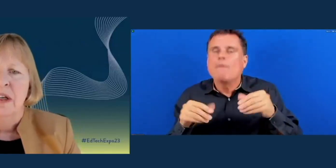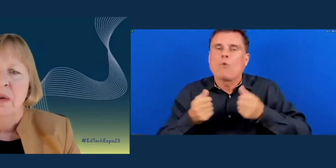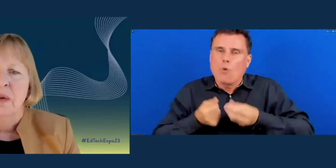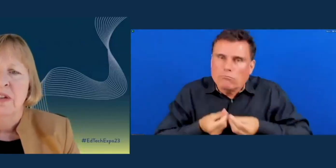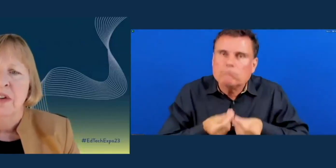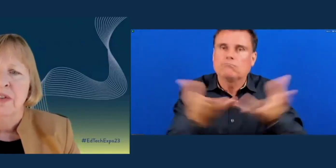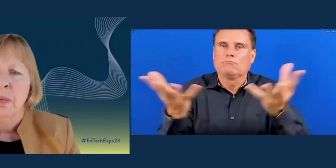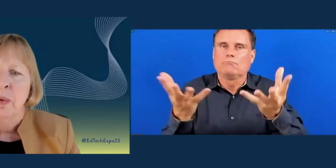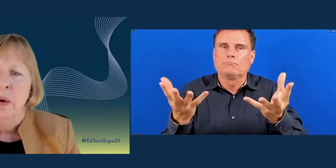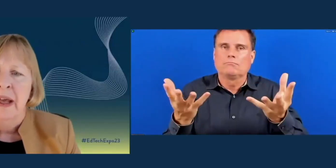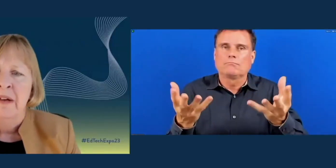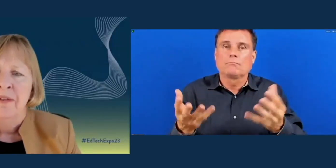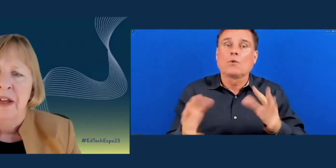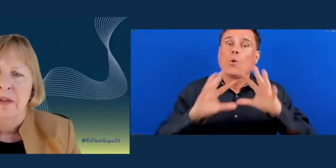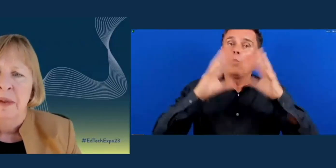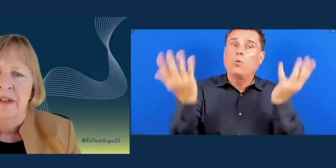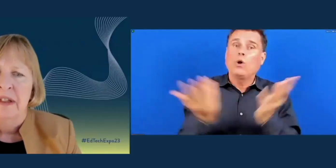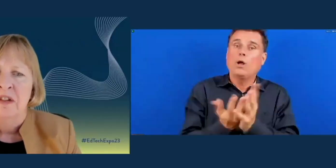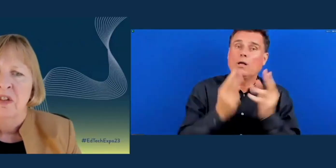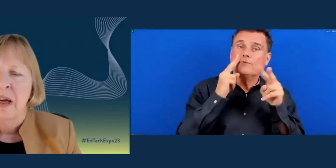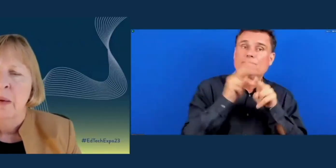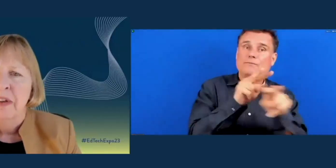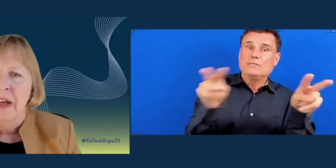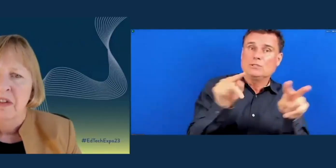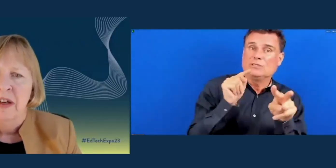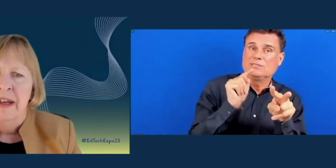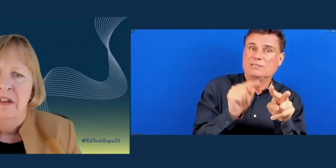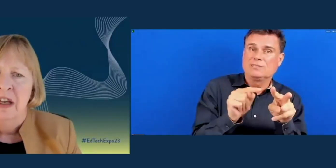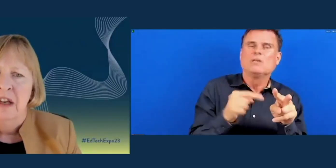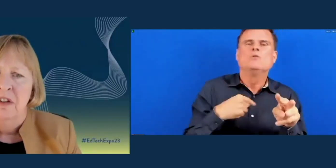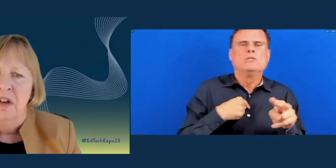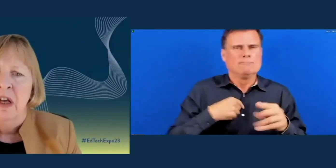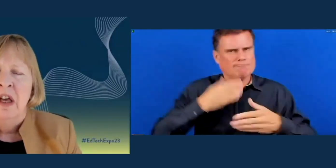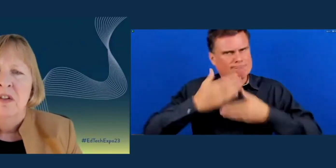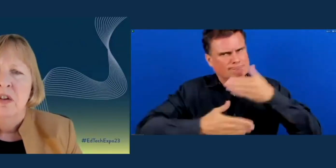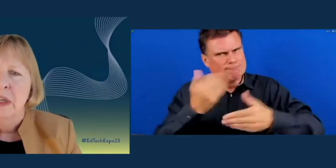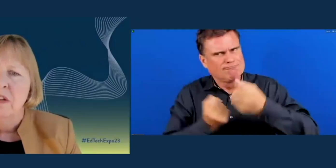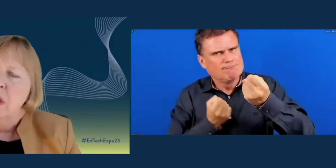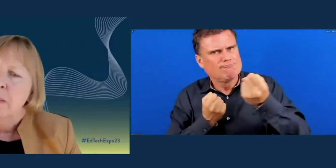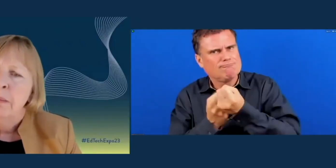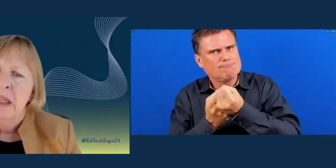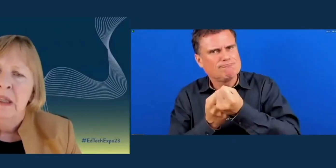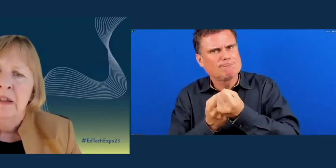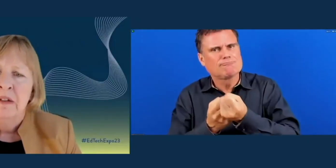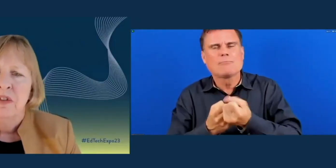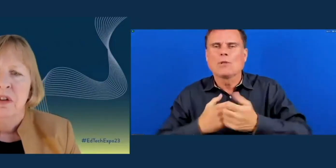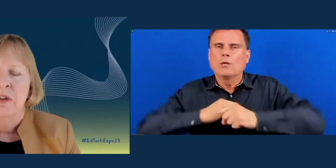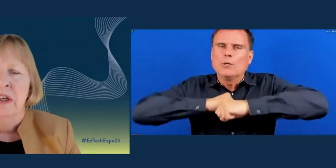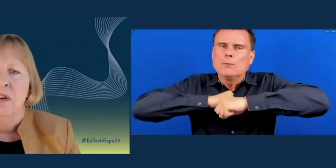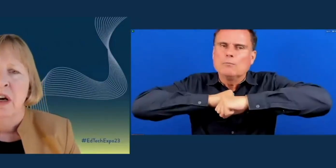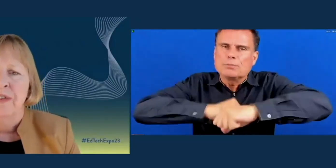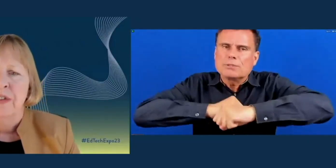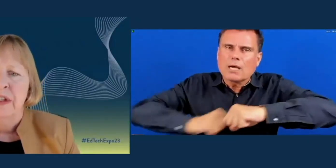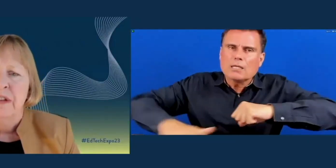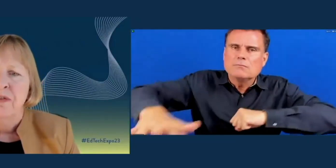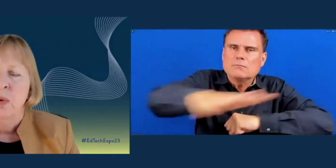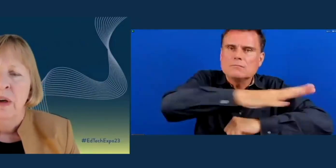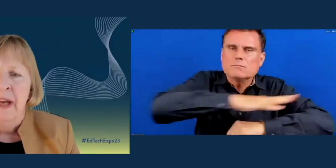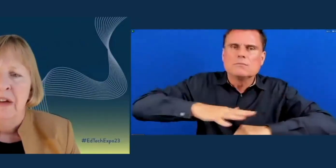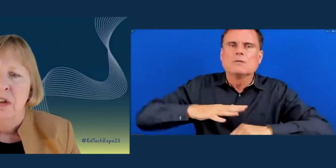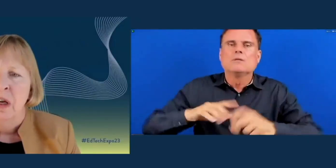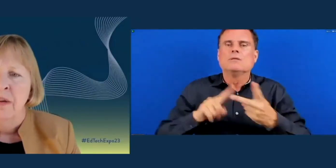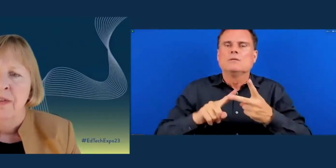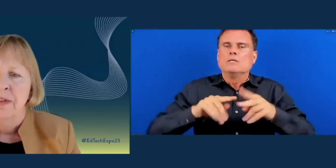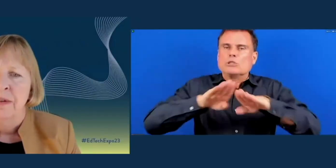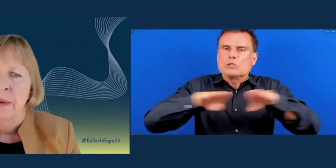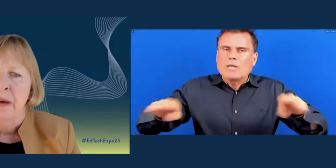to increase our support and investments in child protection and education to reach millions of children across 64